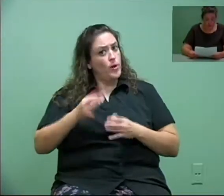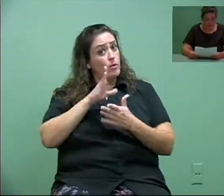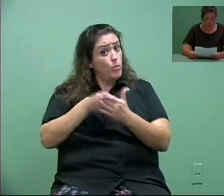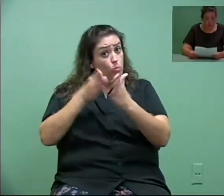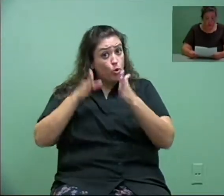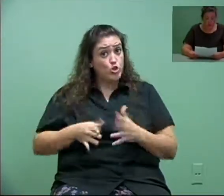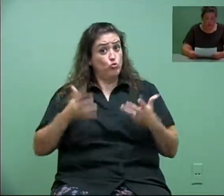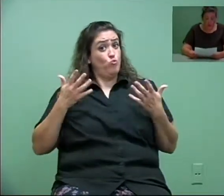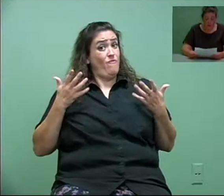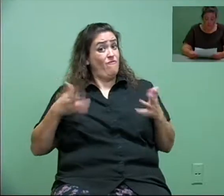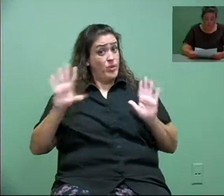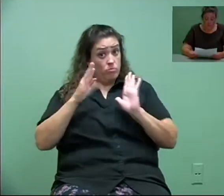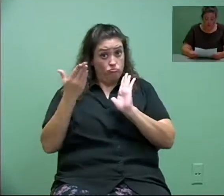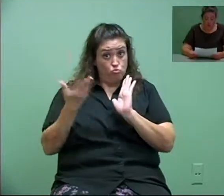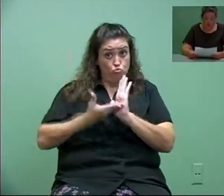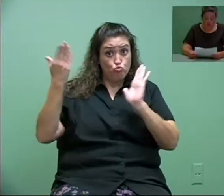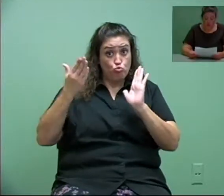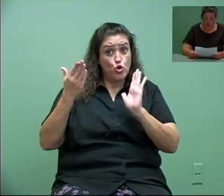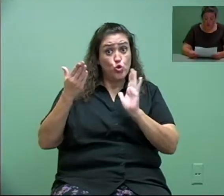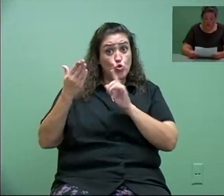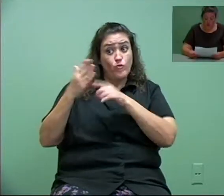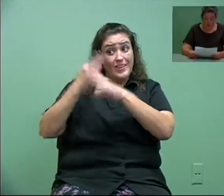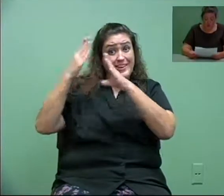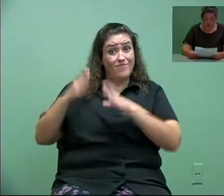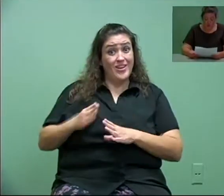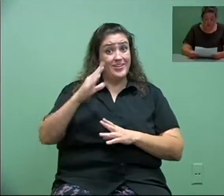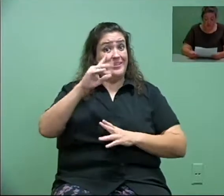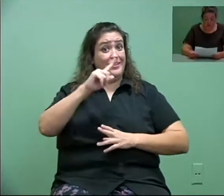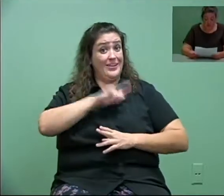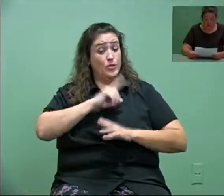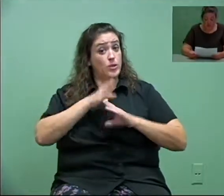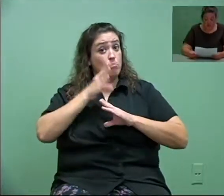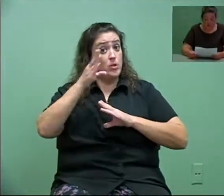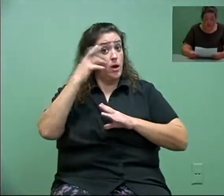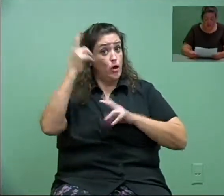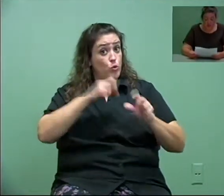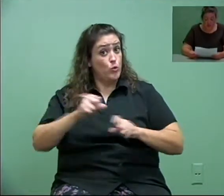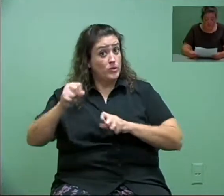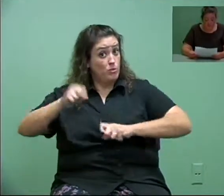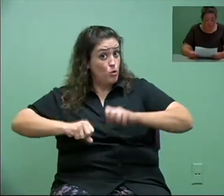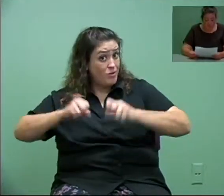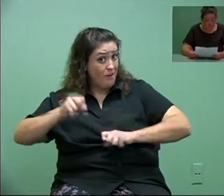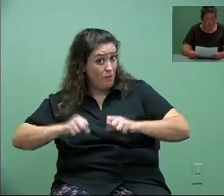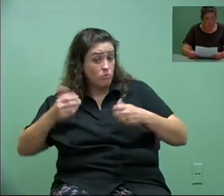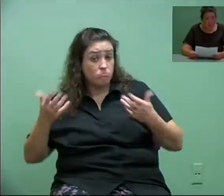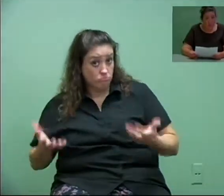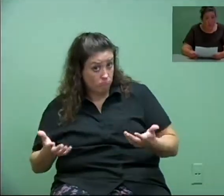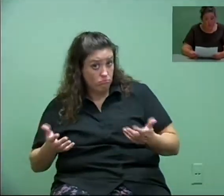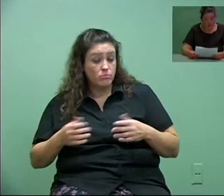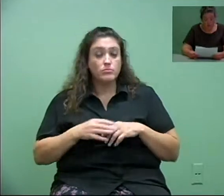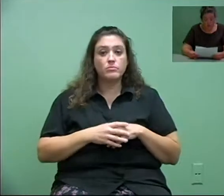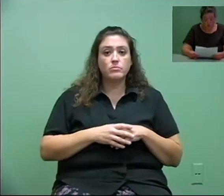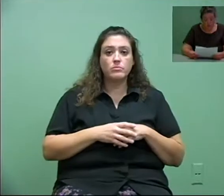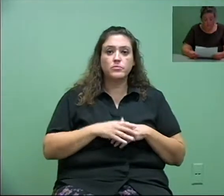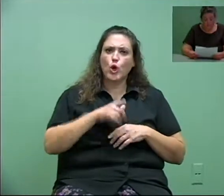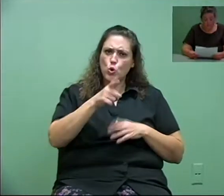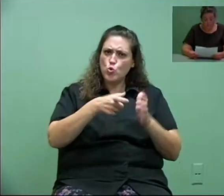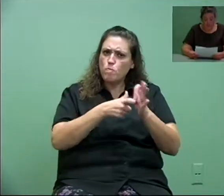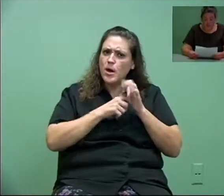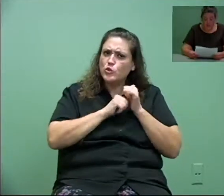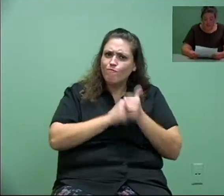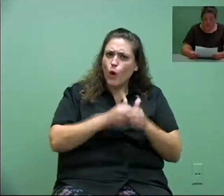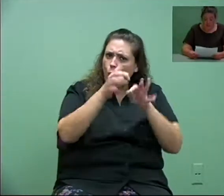doubt. You are bound by your oath to follow the instructions that I give you, even if you personally disagree with